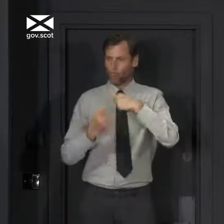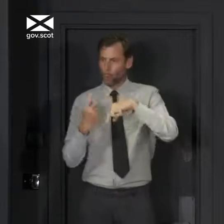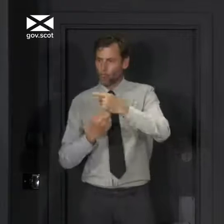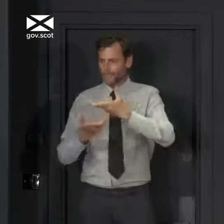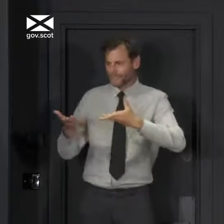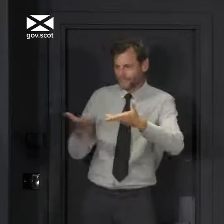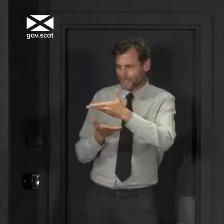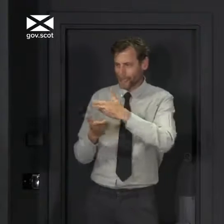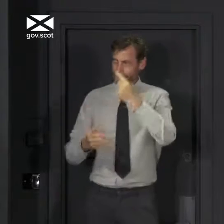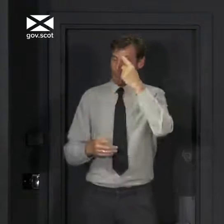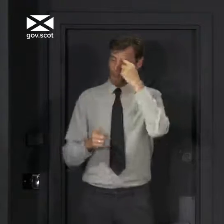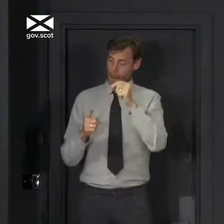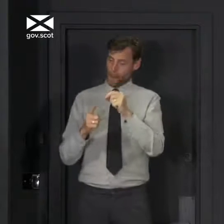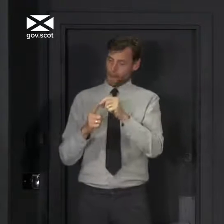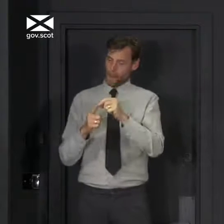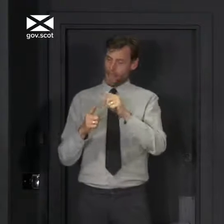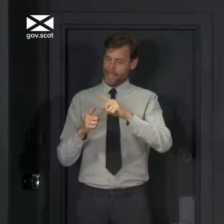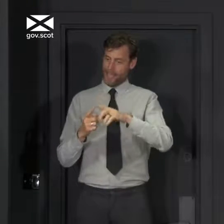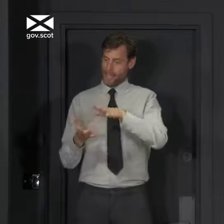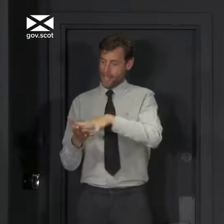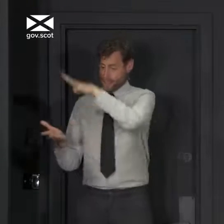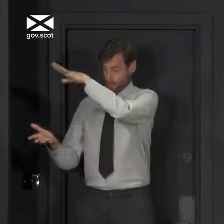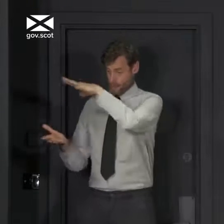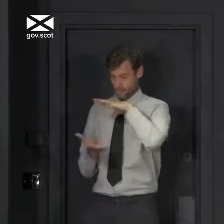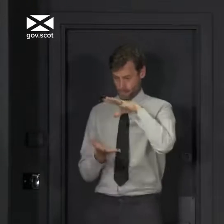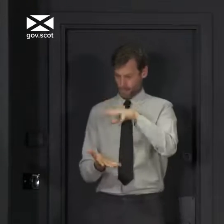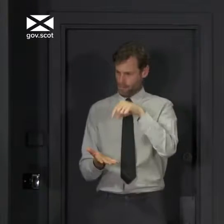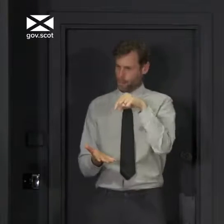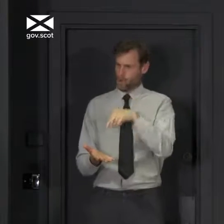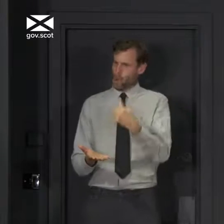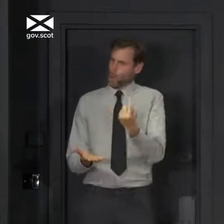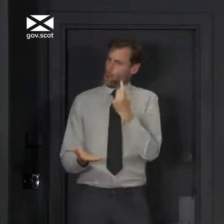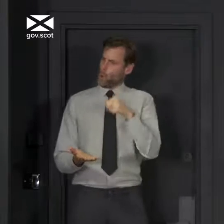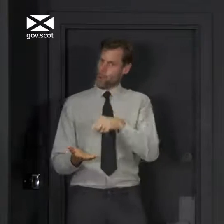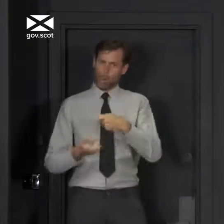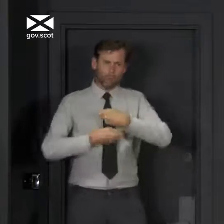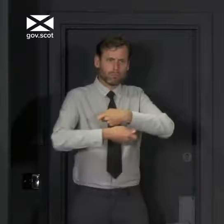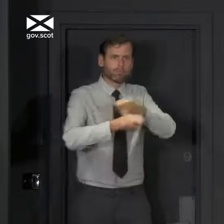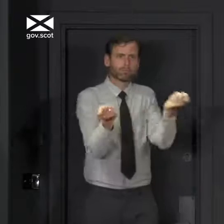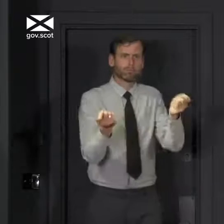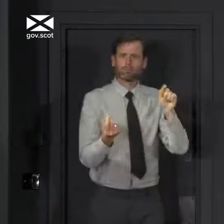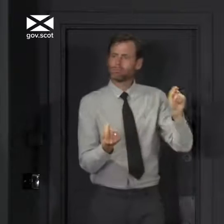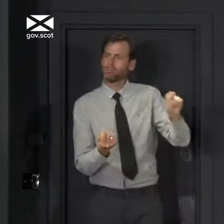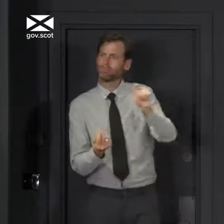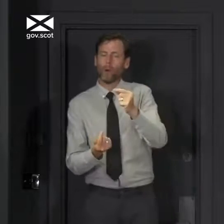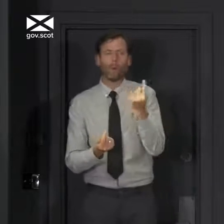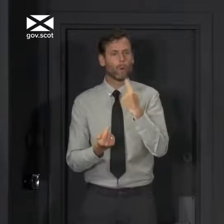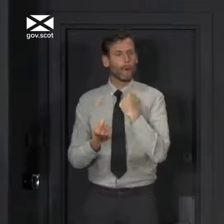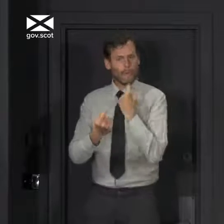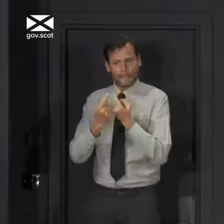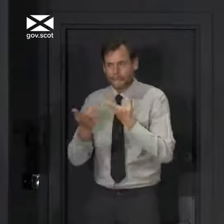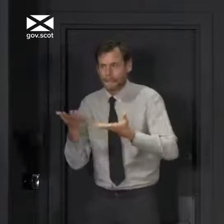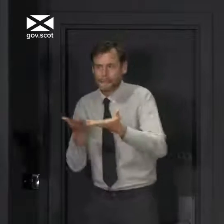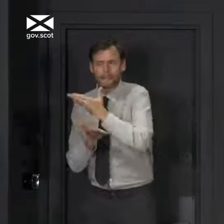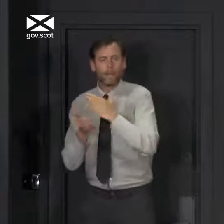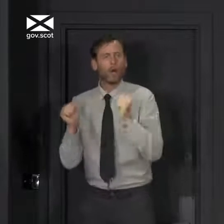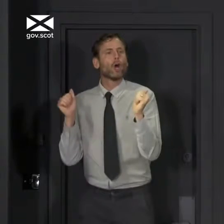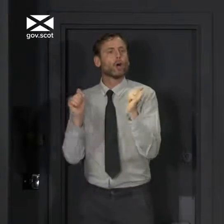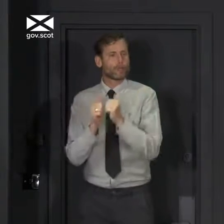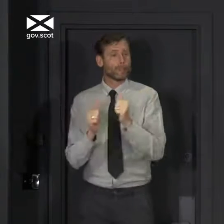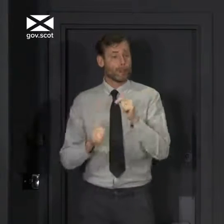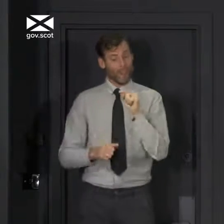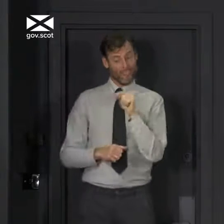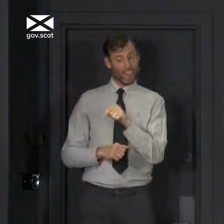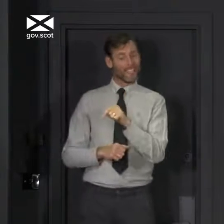of PPE across the NHS. And we will provide you with an update on that later this week. The